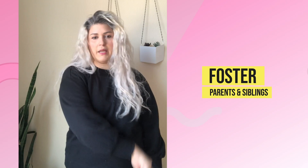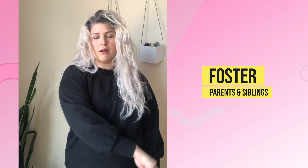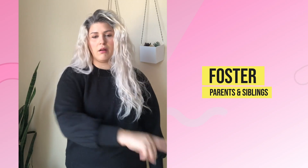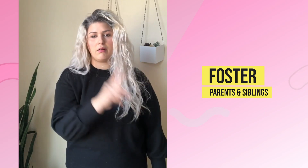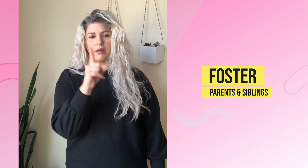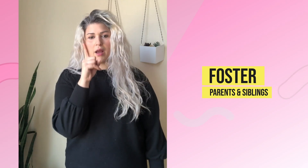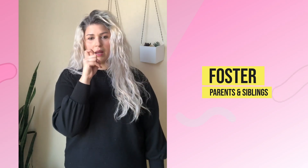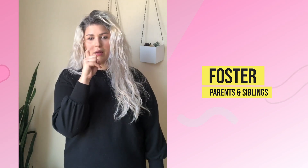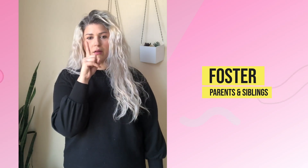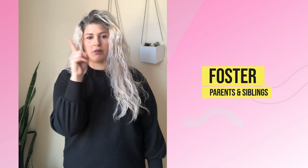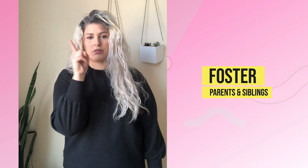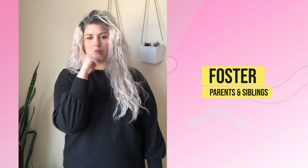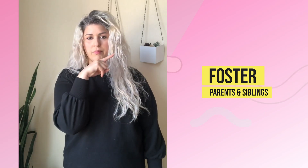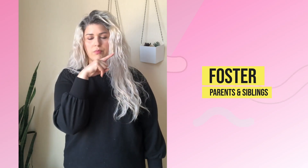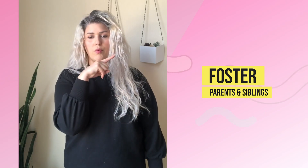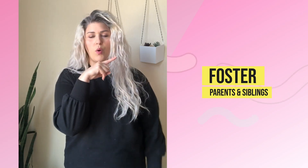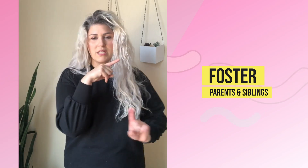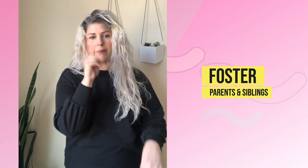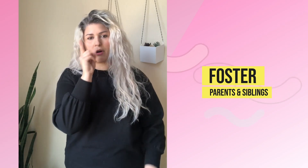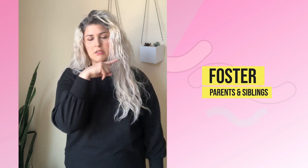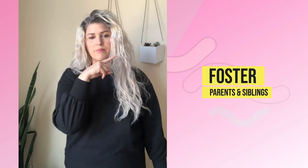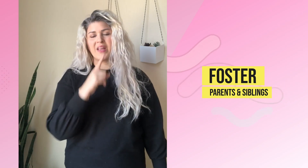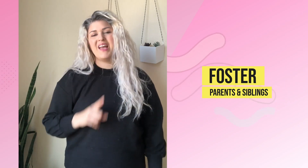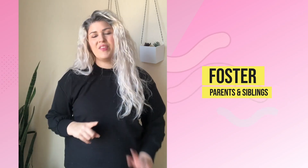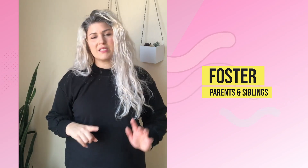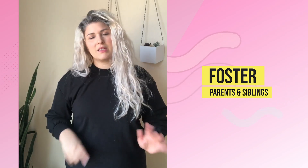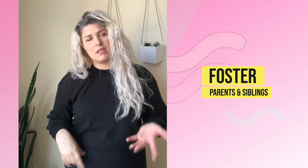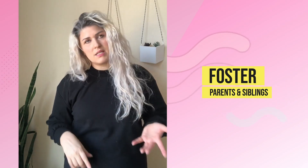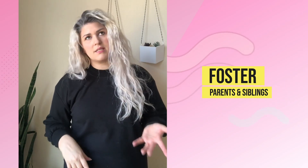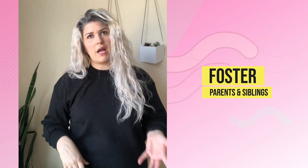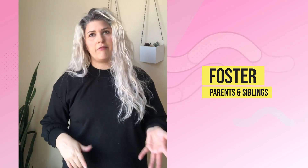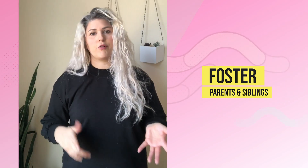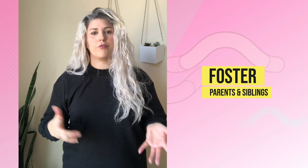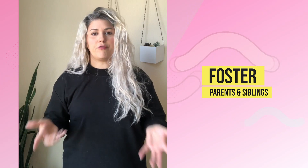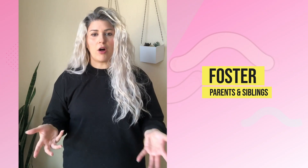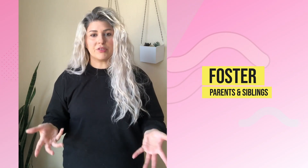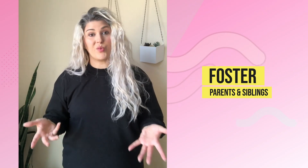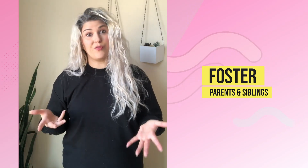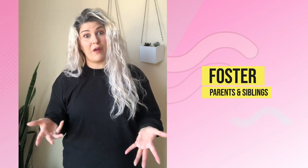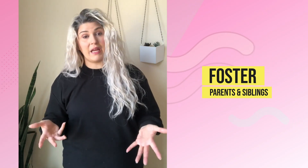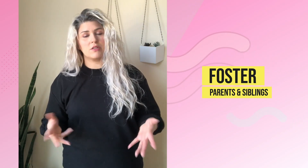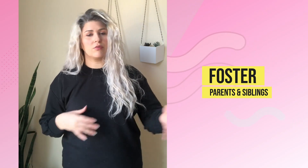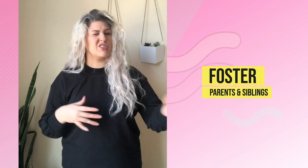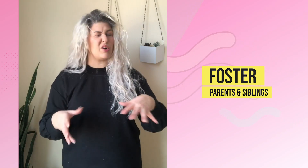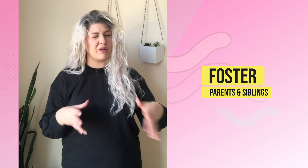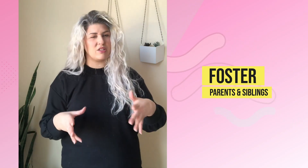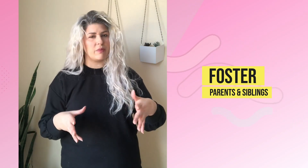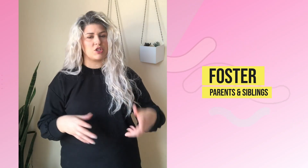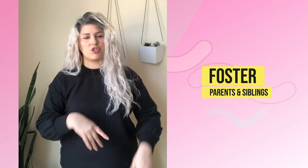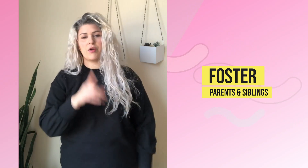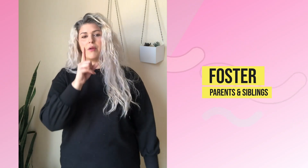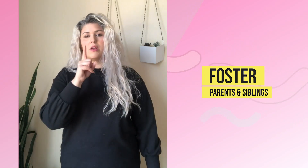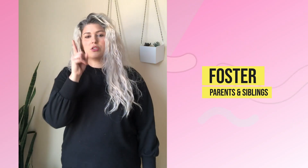not here and not here. You're just going boom, one time across. This is the sign for false or fake. So just don't read